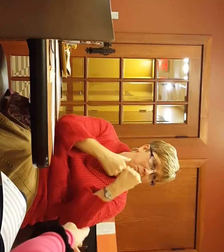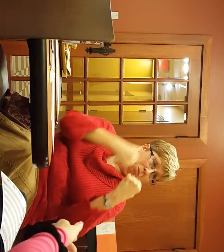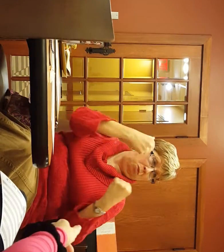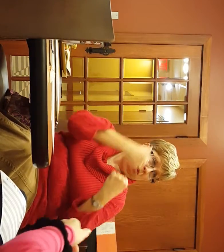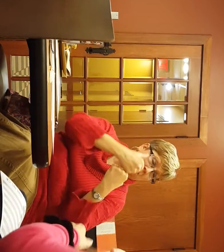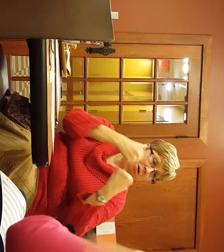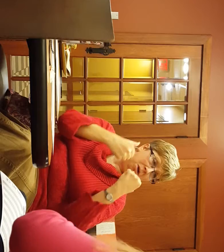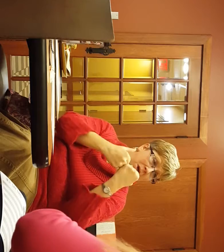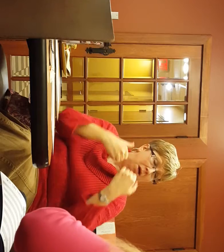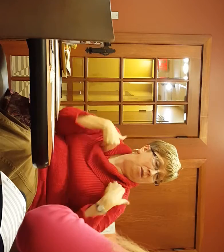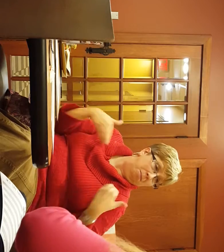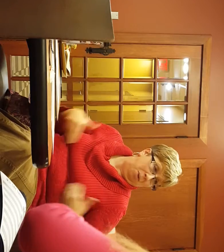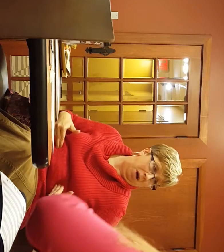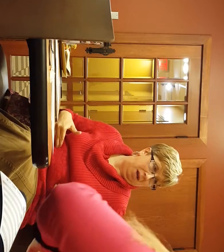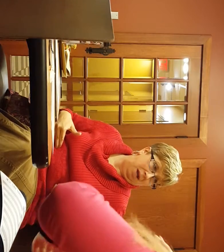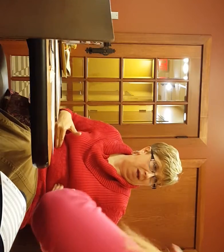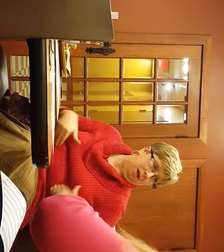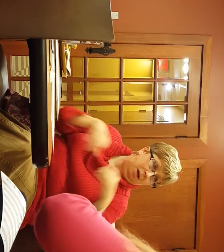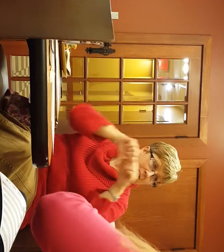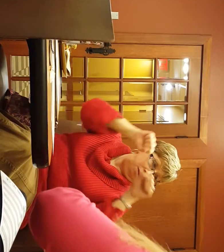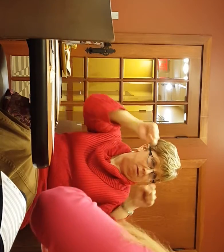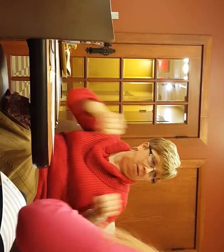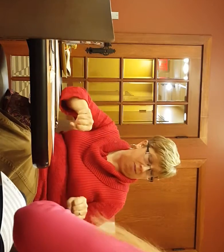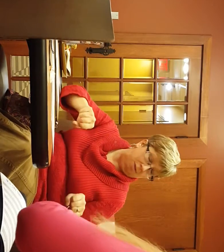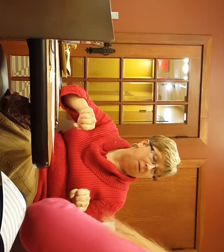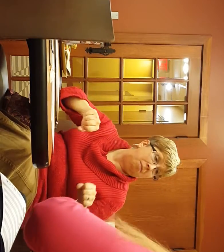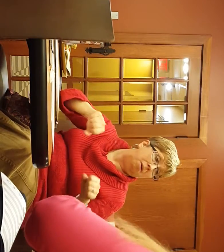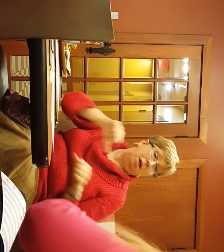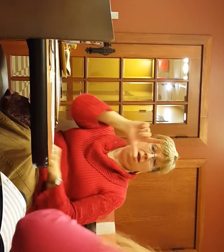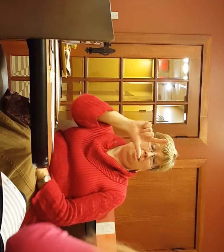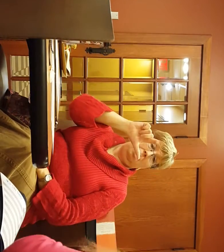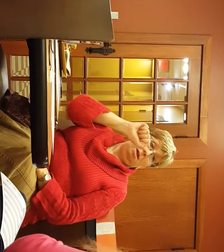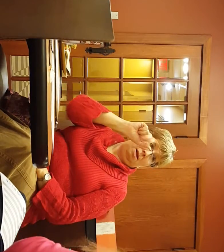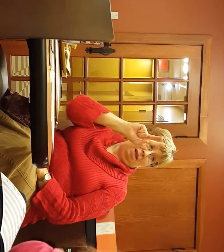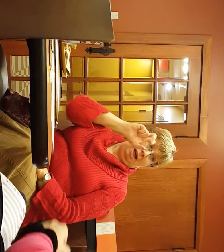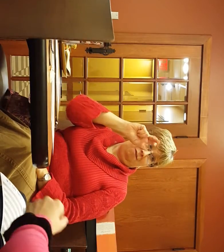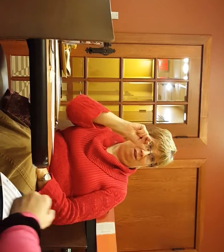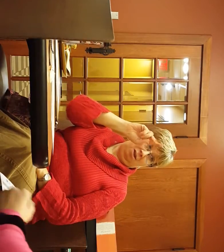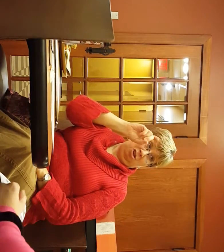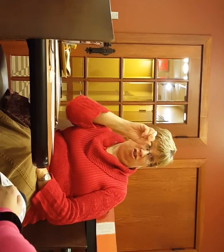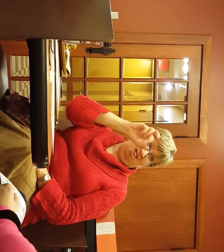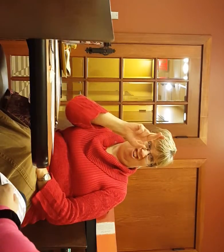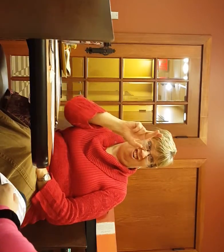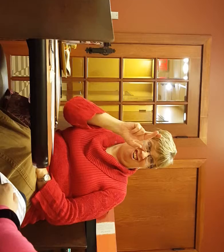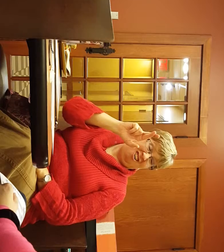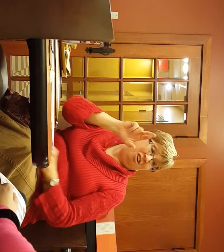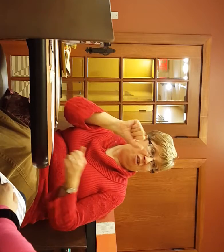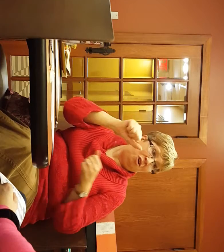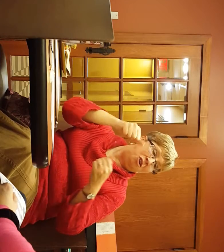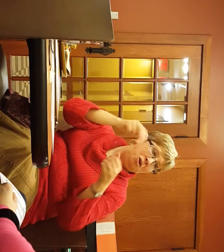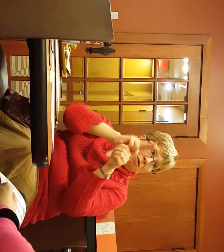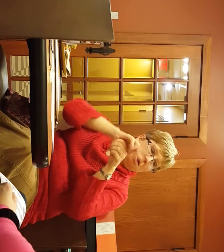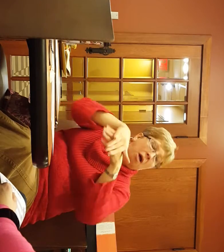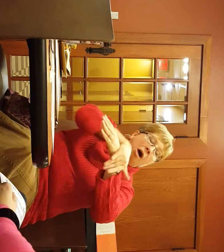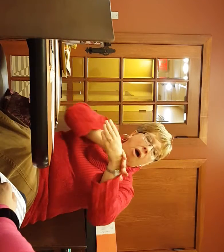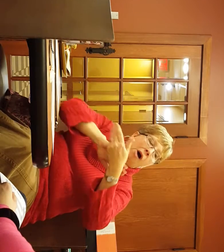them, like lavender, which is so well known for adding to bath salts and putting it on your skin because it's calming. That